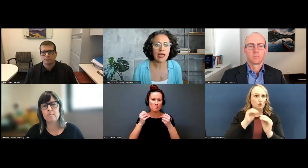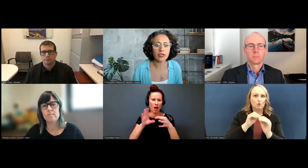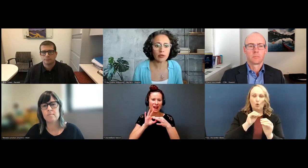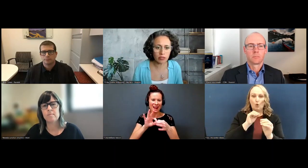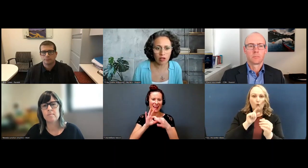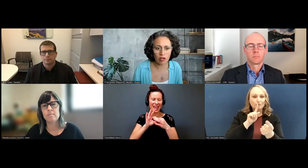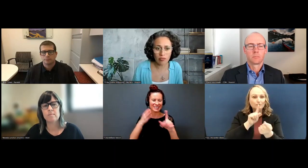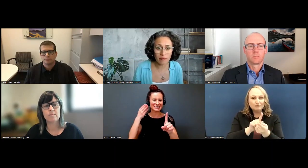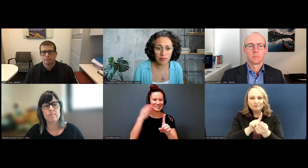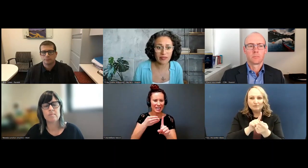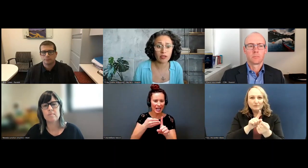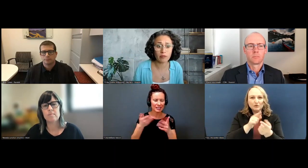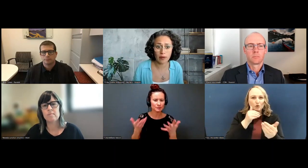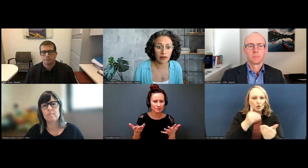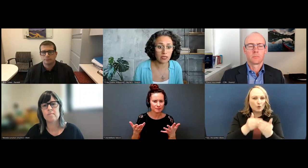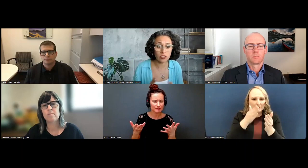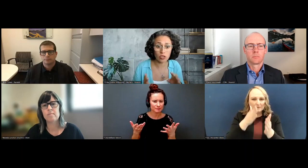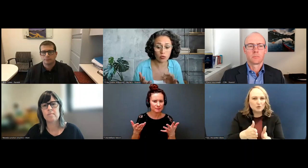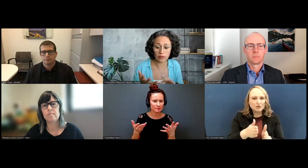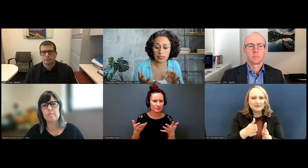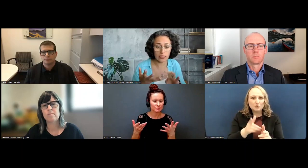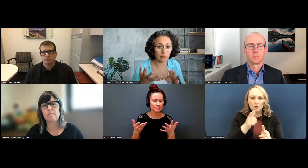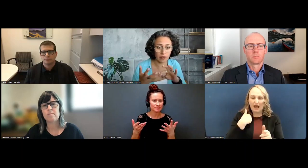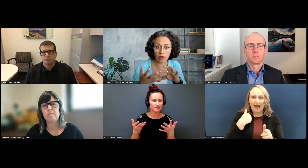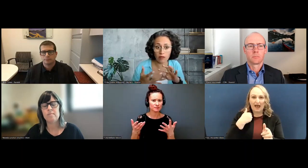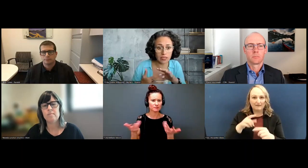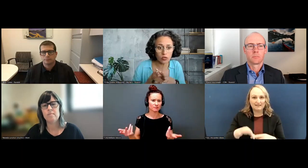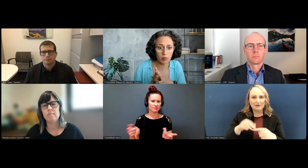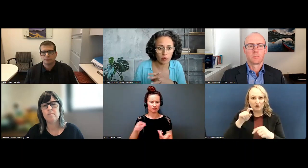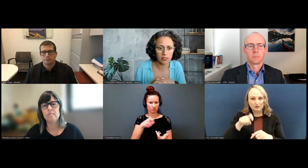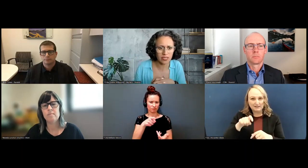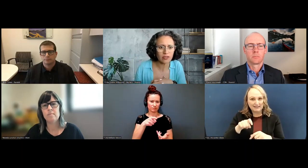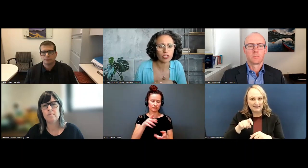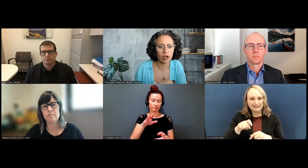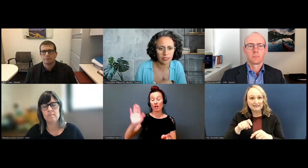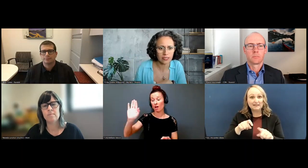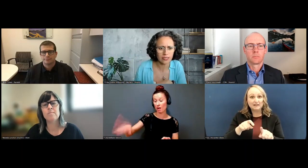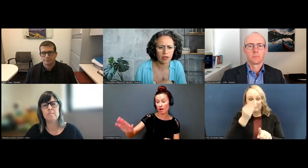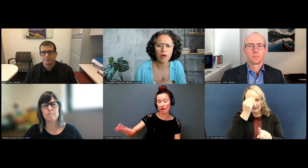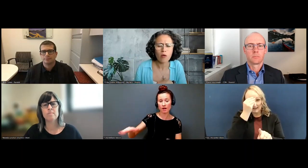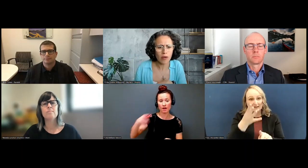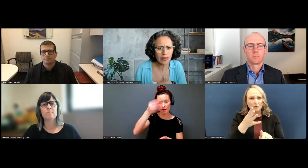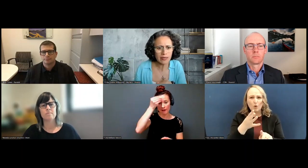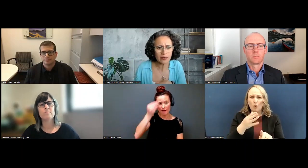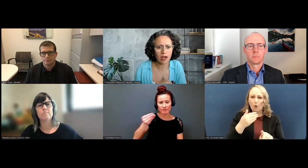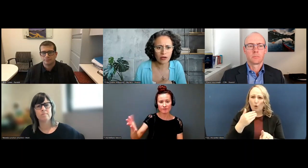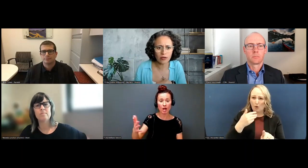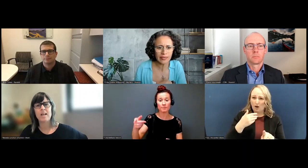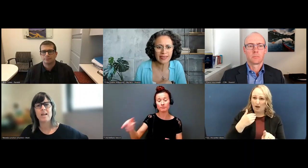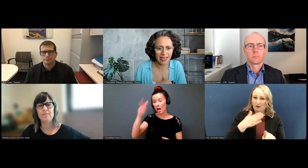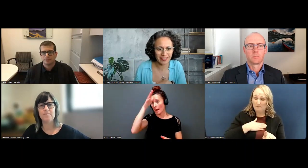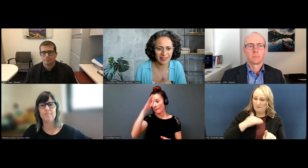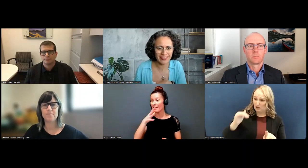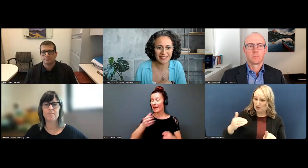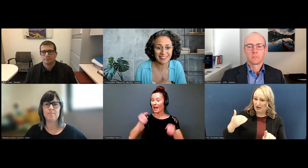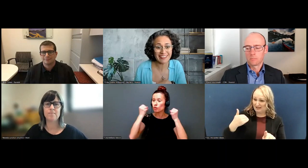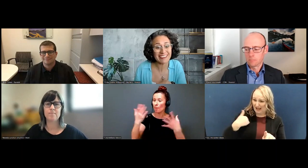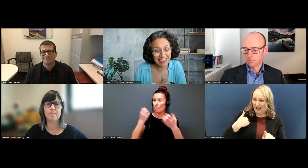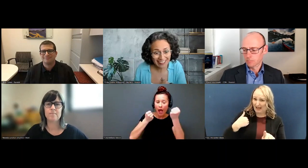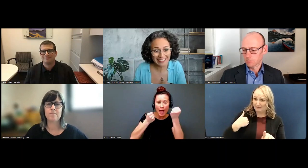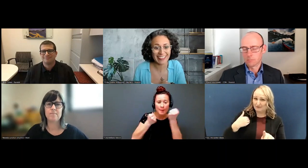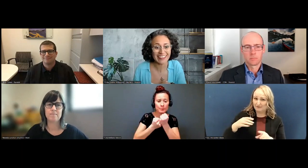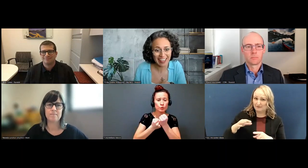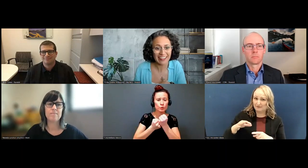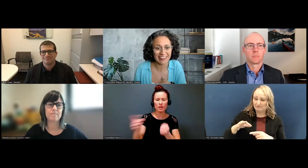with this unique needs, and you tell them that their parents don't receive all these supports, they are shocked. There's like, wait a minute, aren't we in Canada? It's